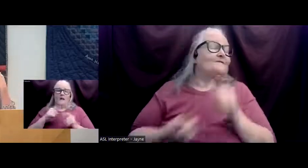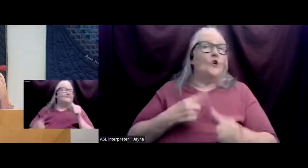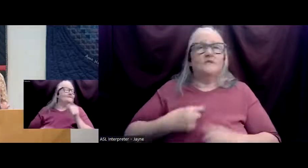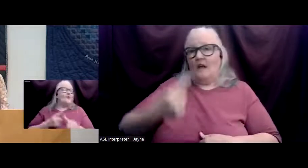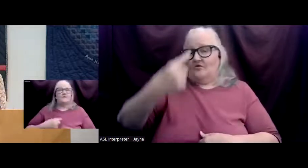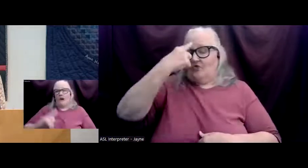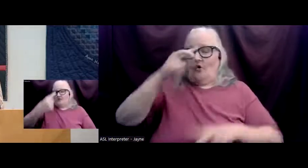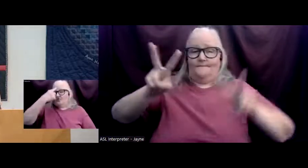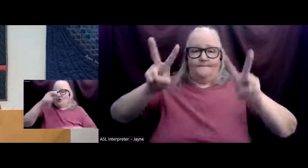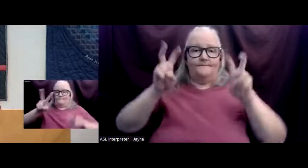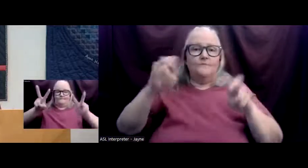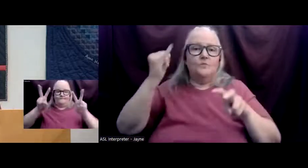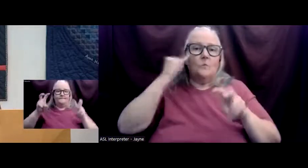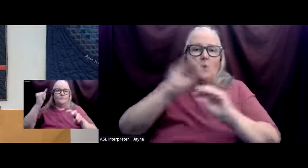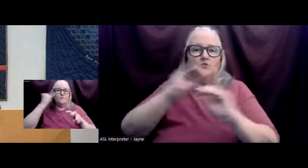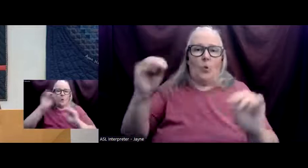One's Watching?